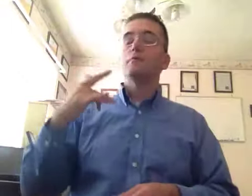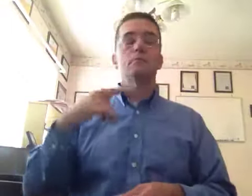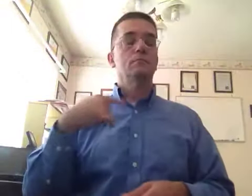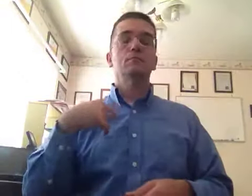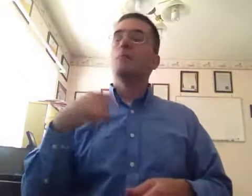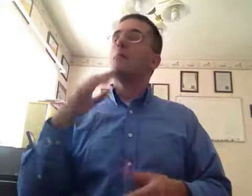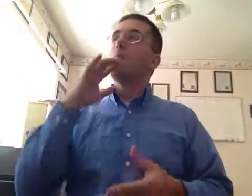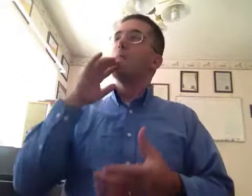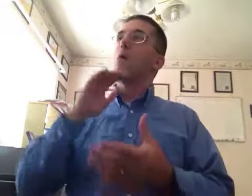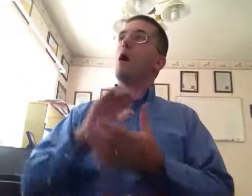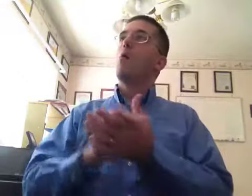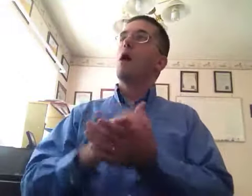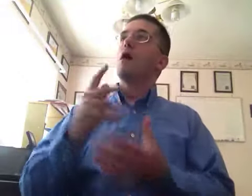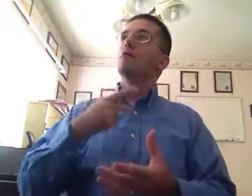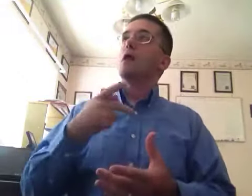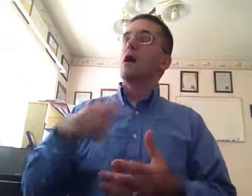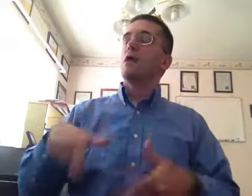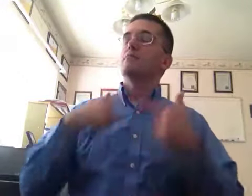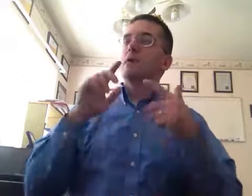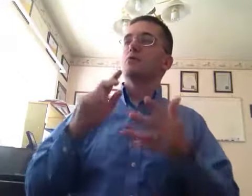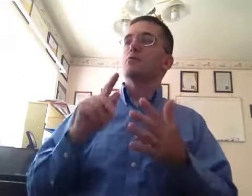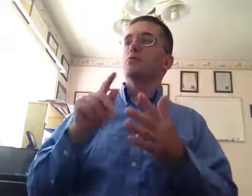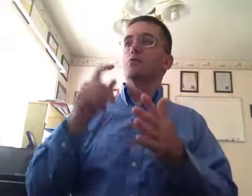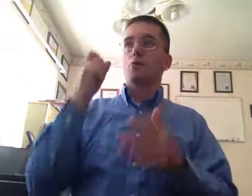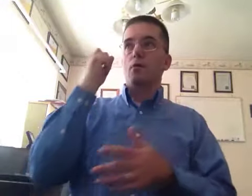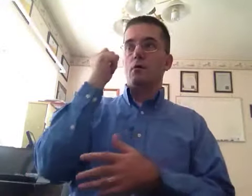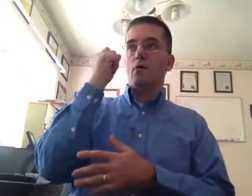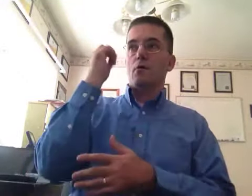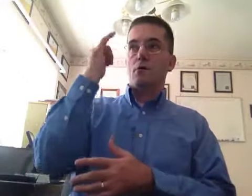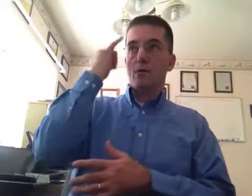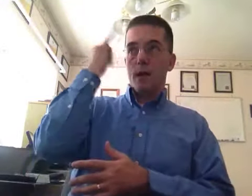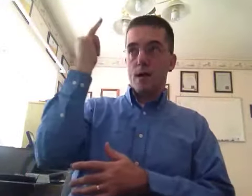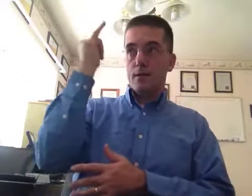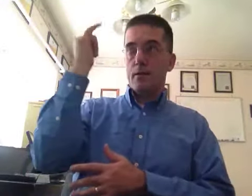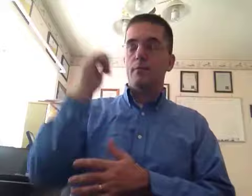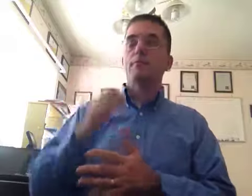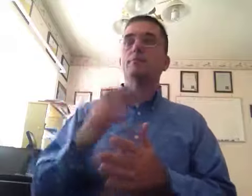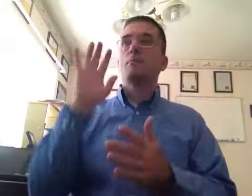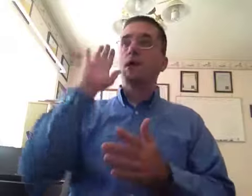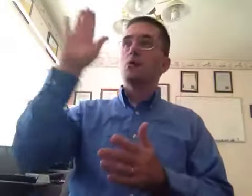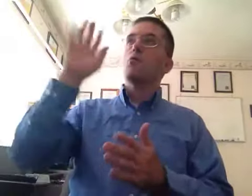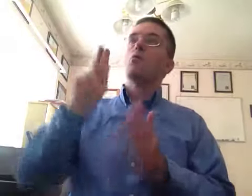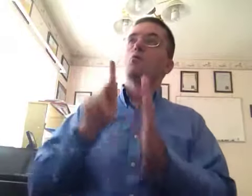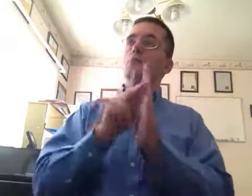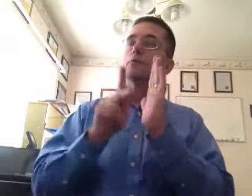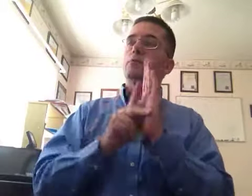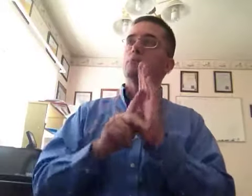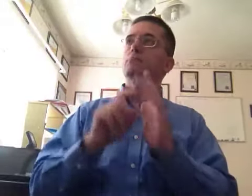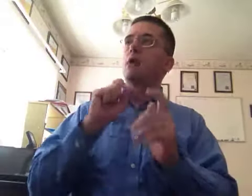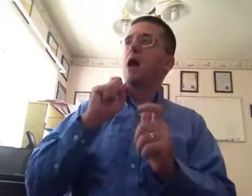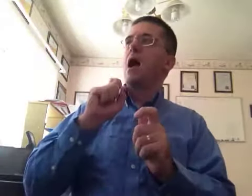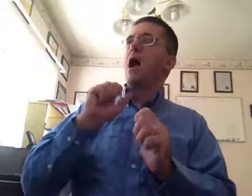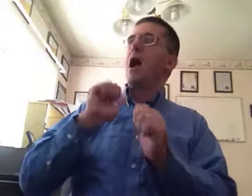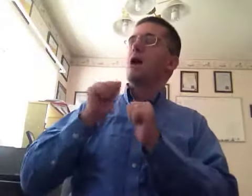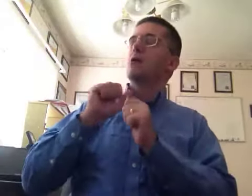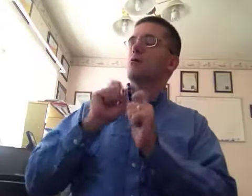debt, everything except the house. But how do we change what we do with our money when we have a child that has major